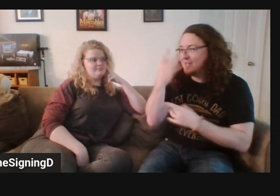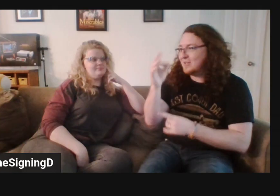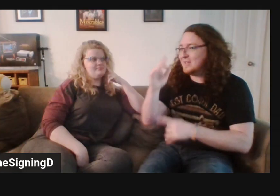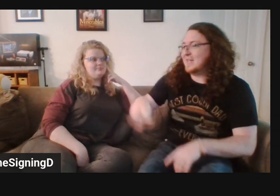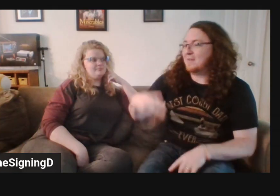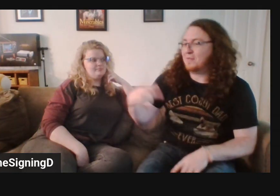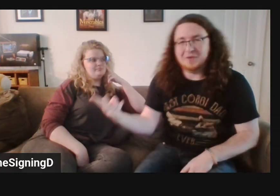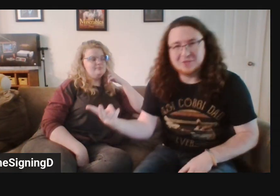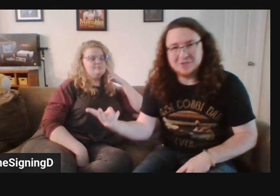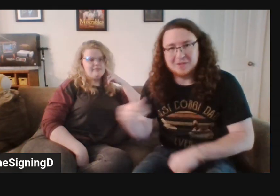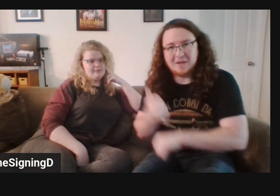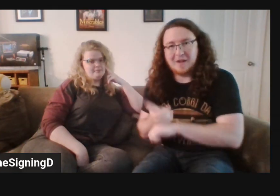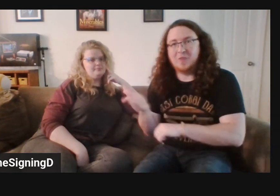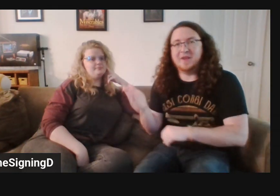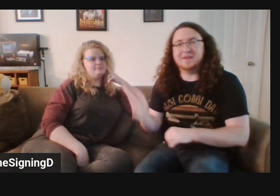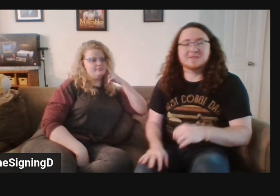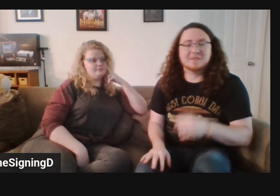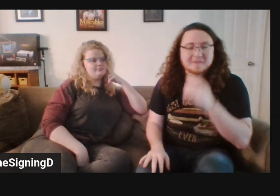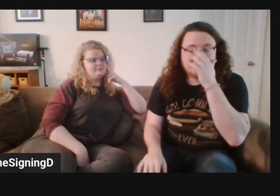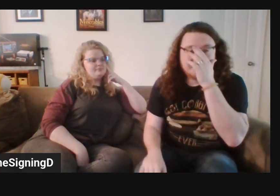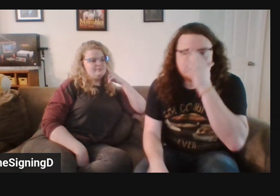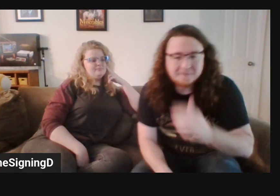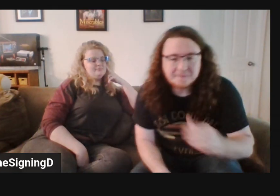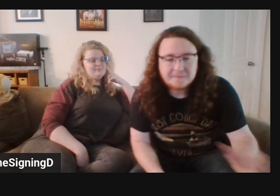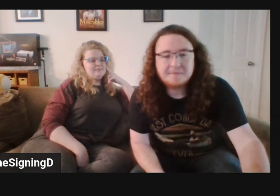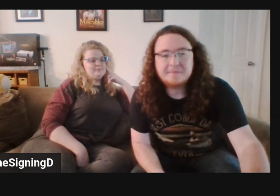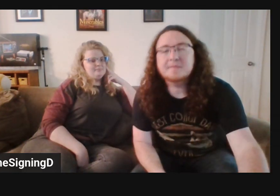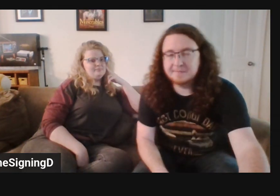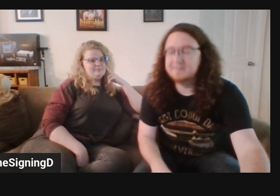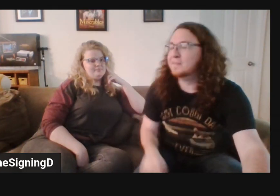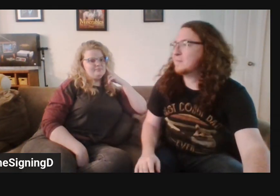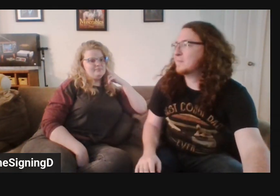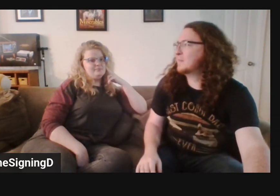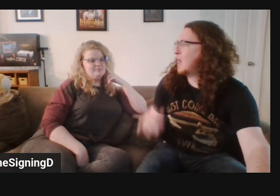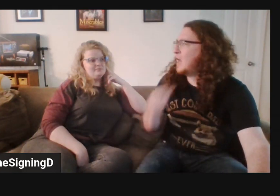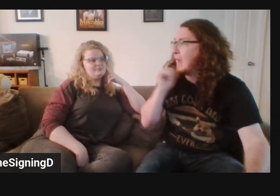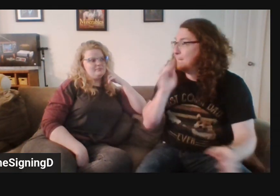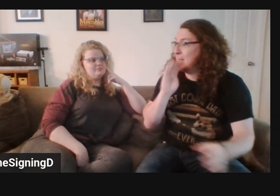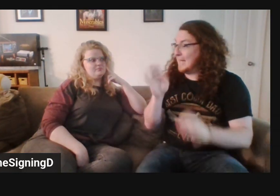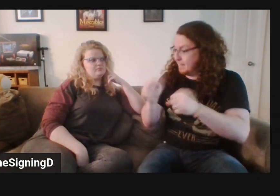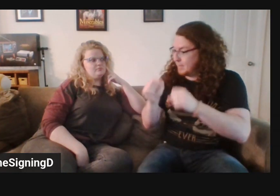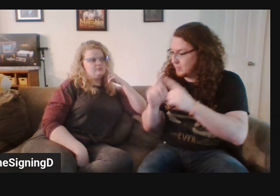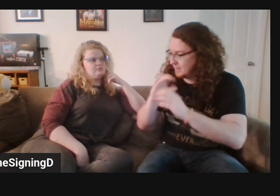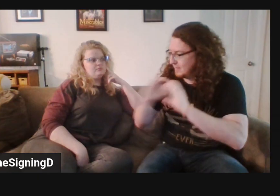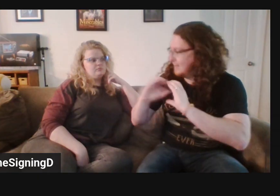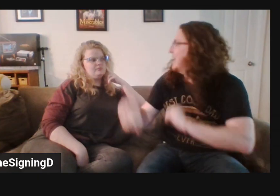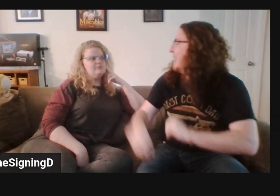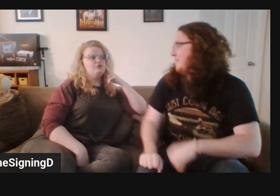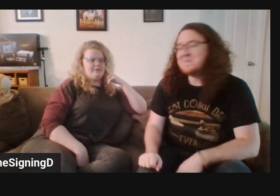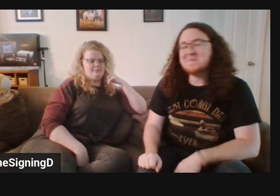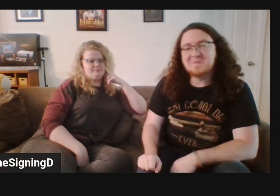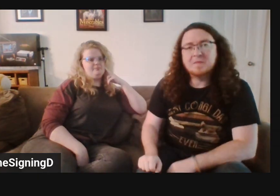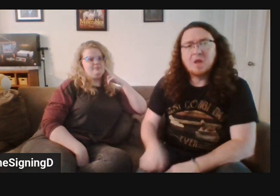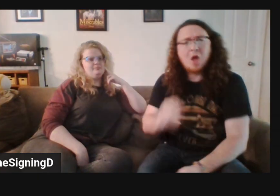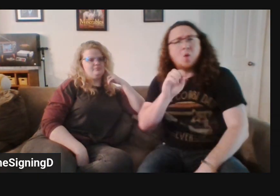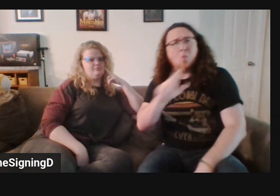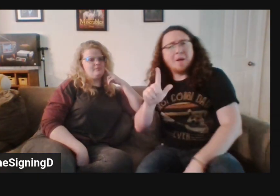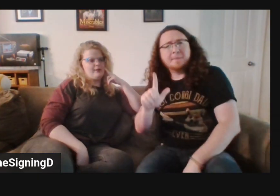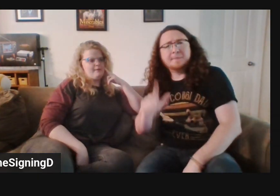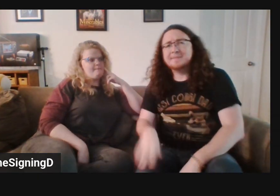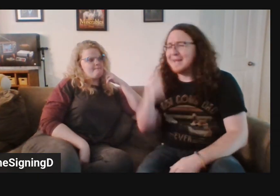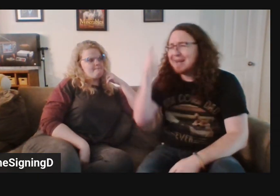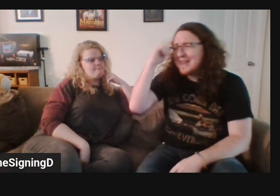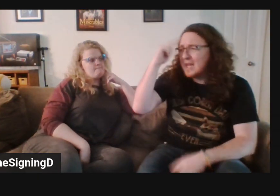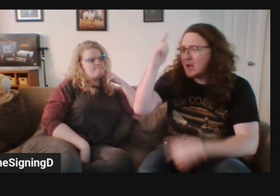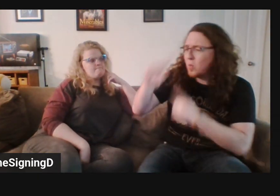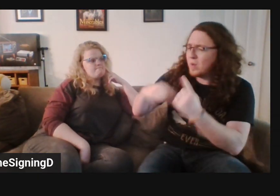was an interesting kind of reversal on things. Yeah. Not being able to communicate. Yeah. Yeah. Well, and I think